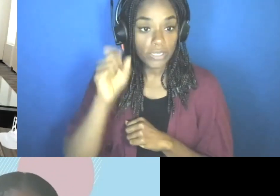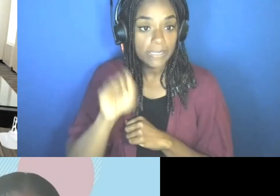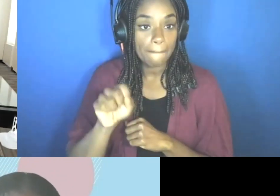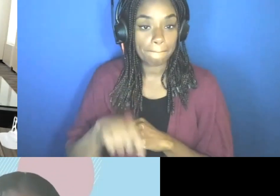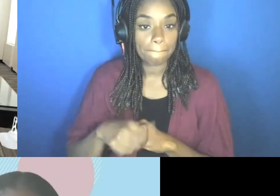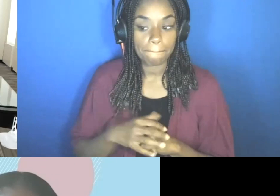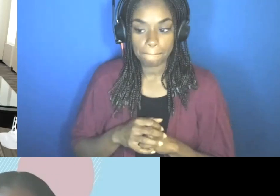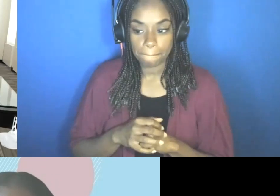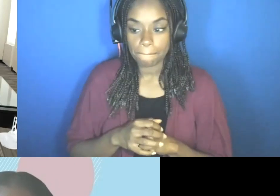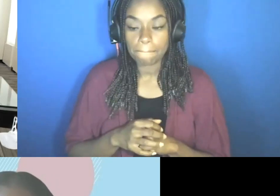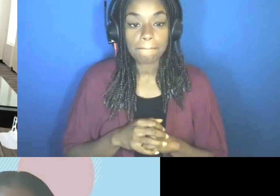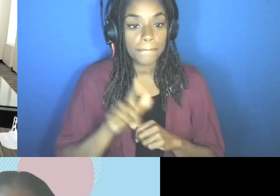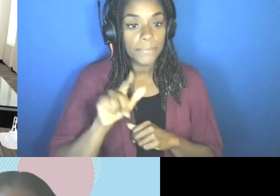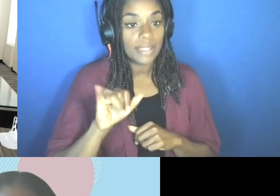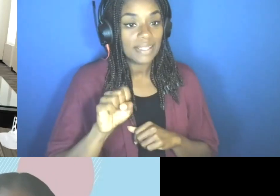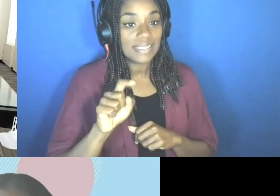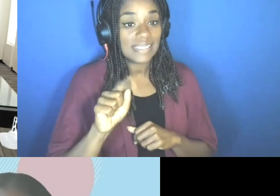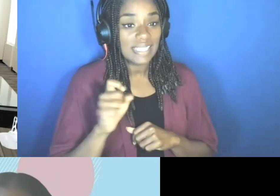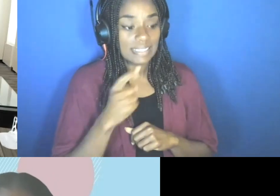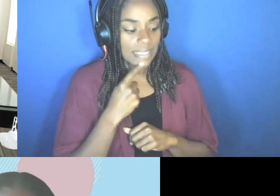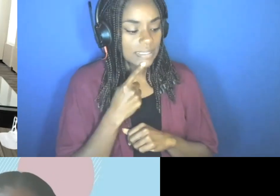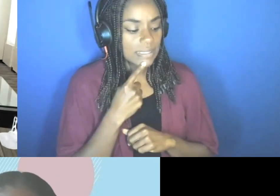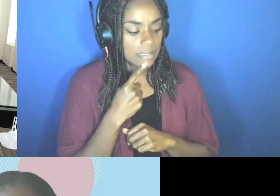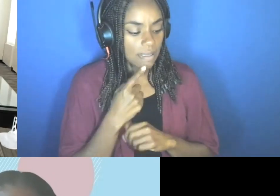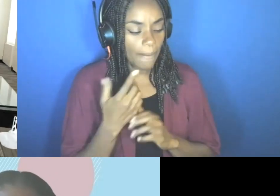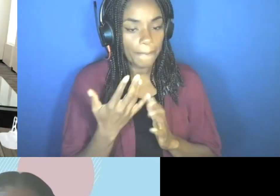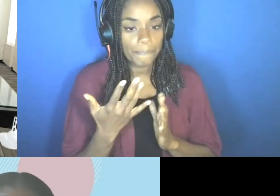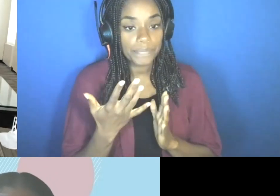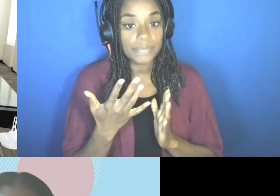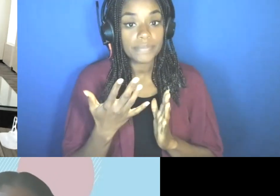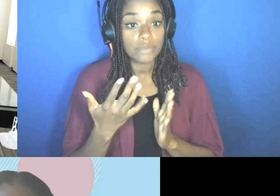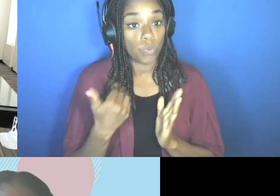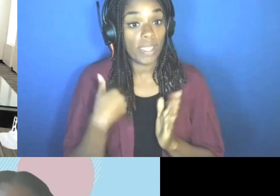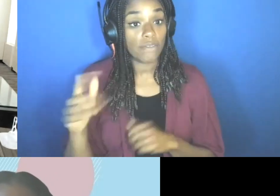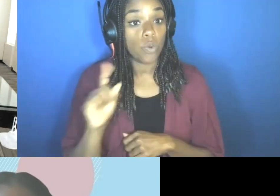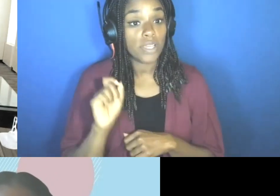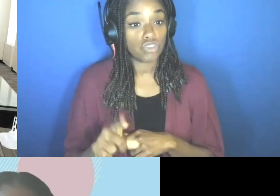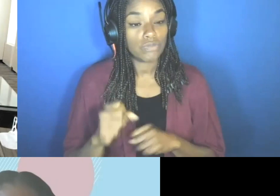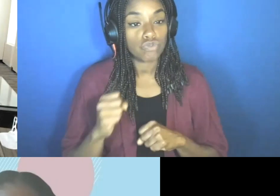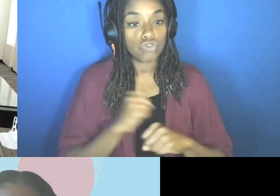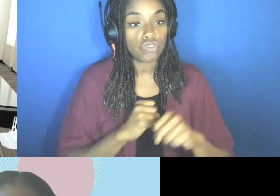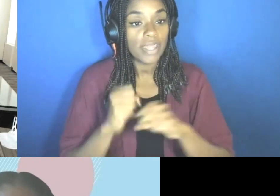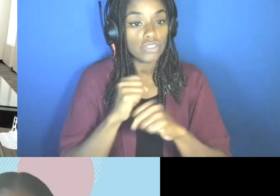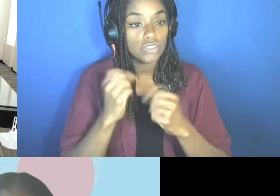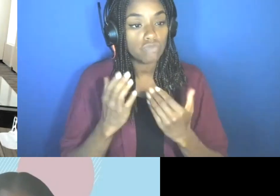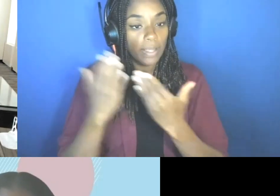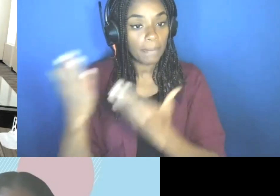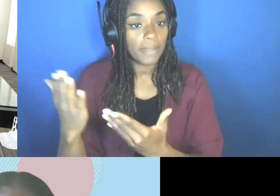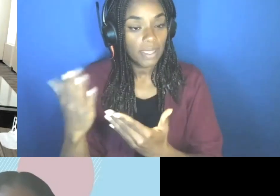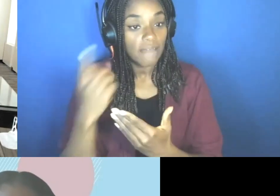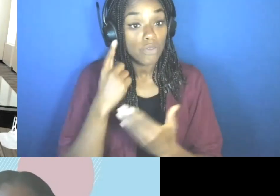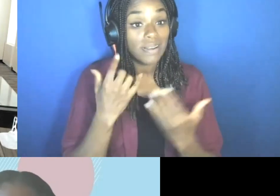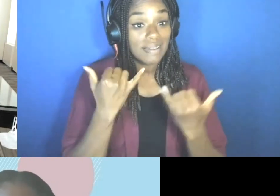there's a question. What strategies would you recommend in the immediate and in the future?